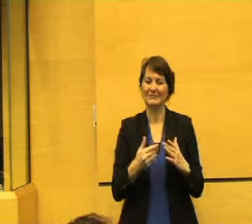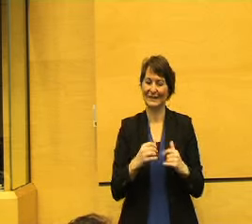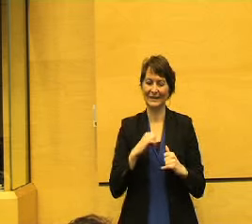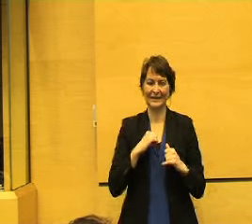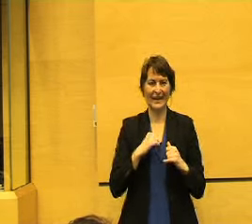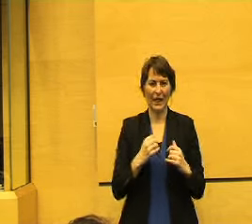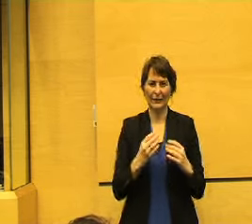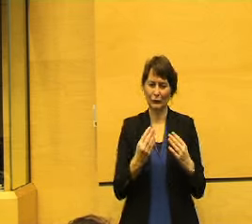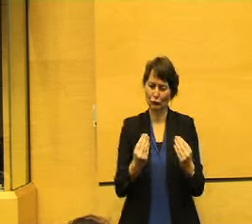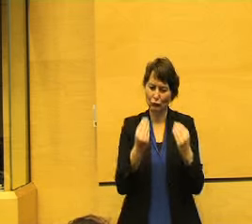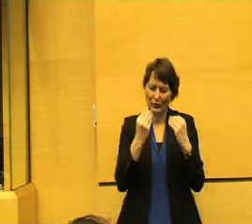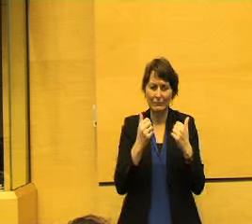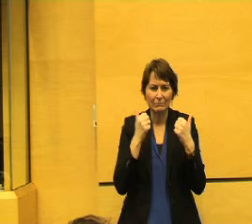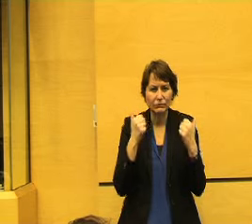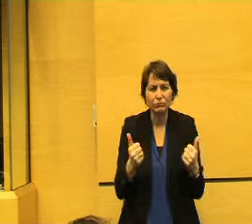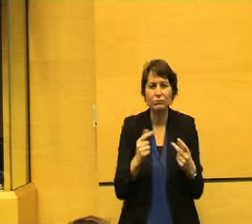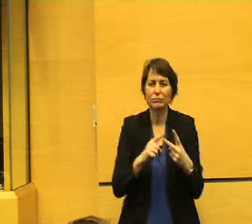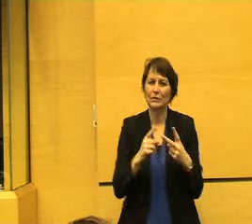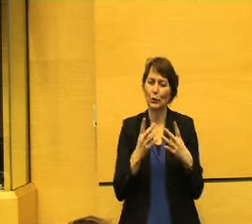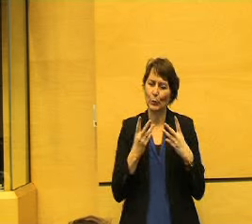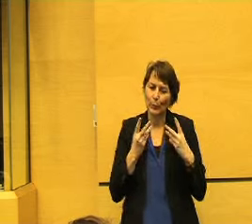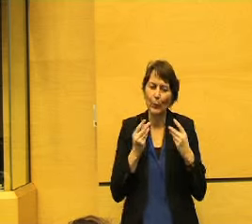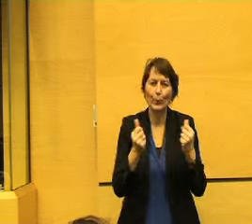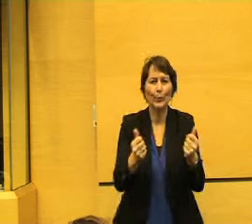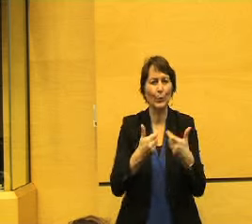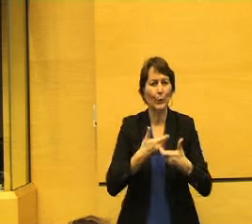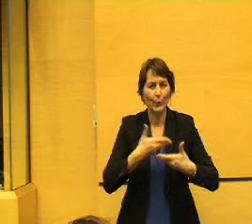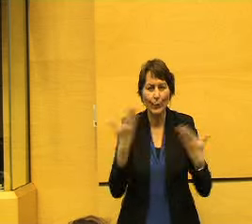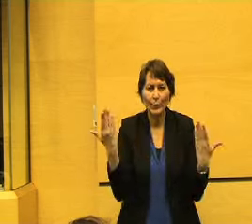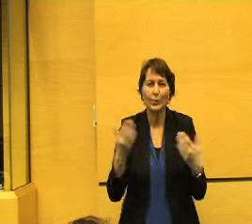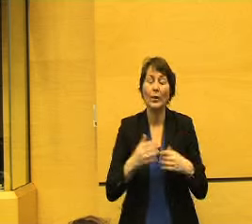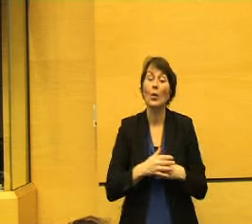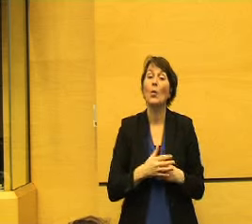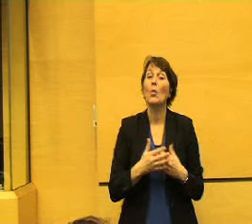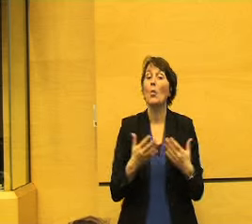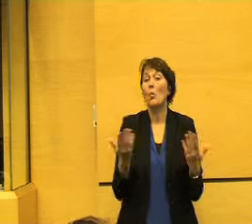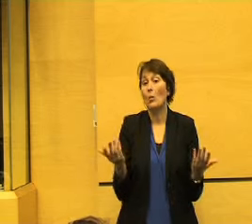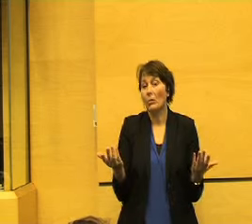trained, well skilled, or otherwise.